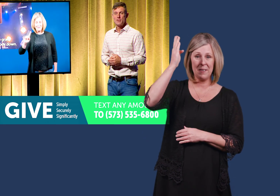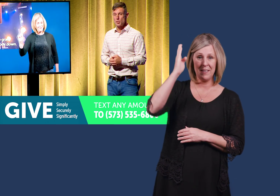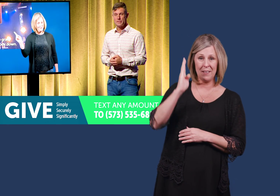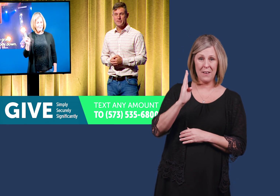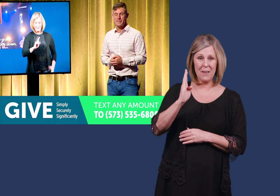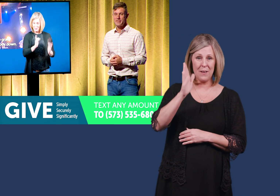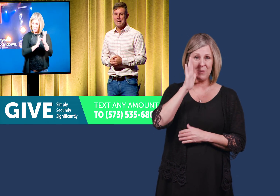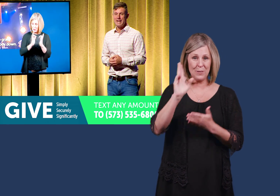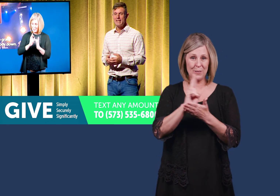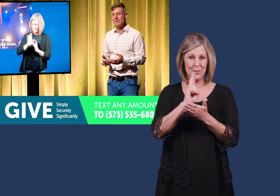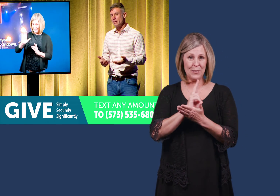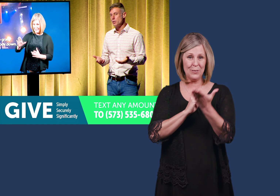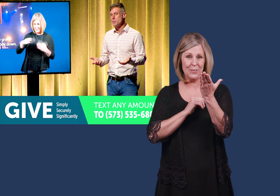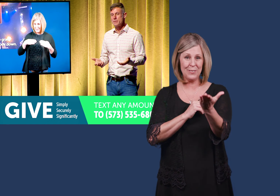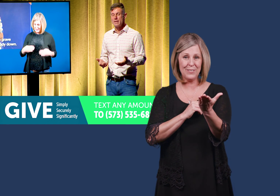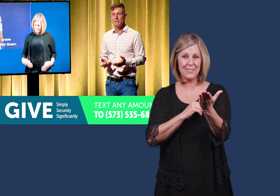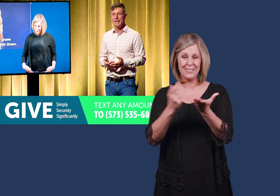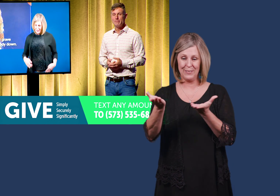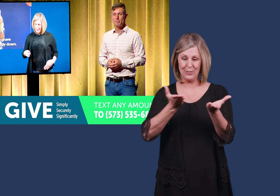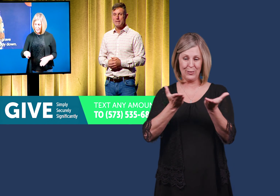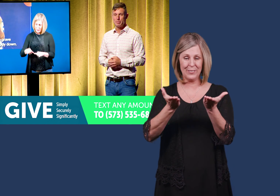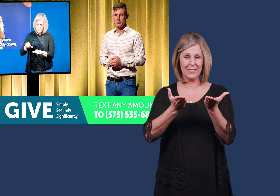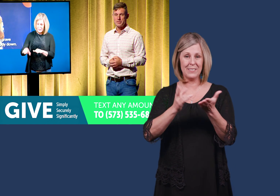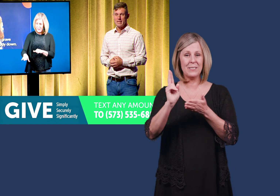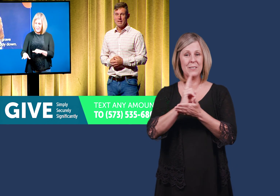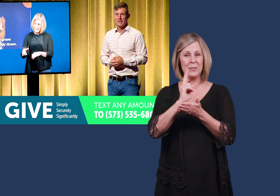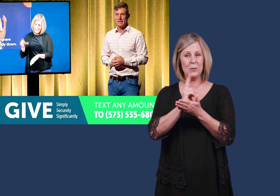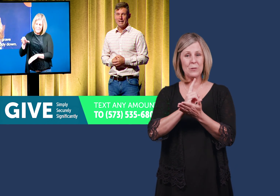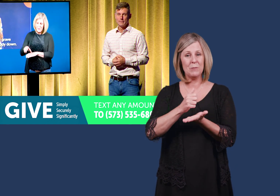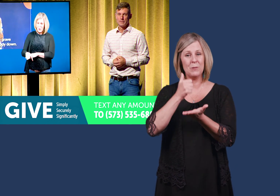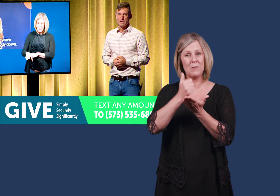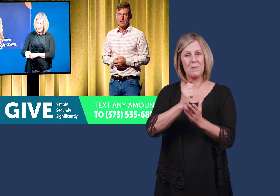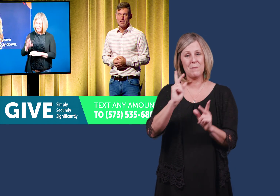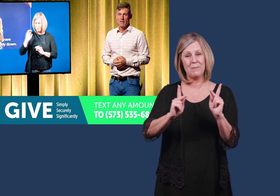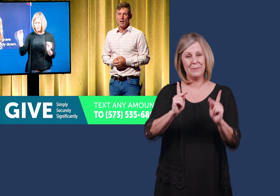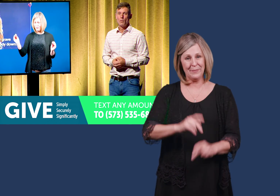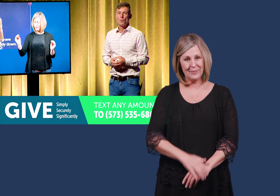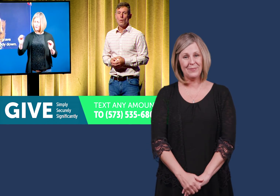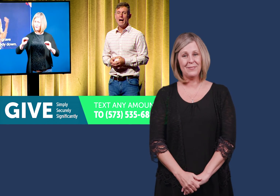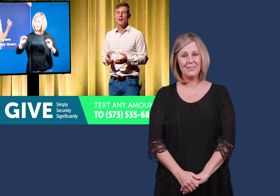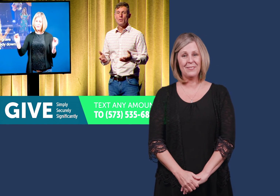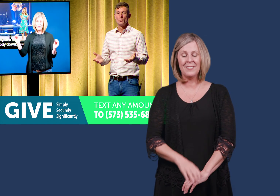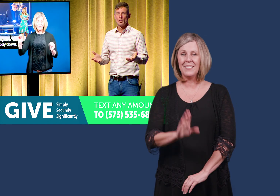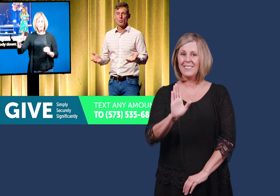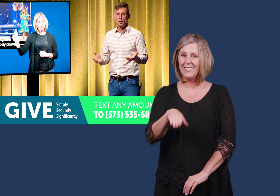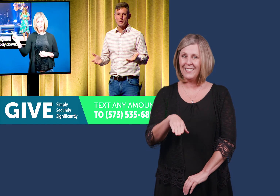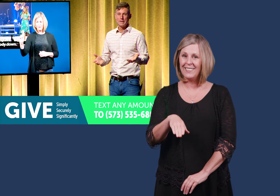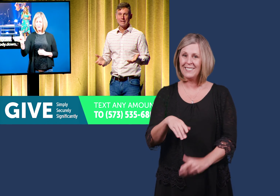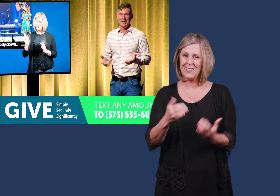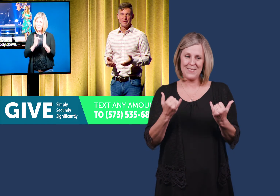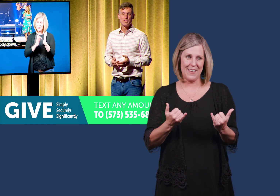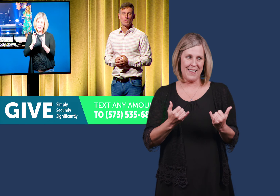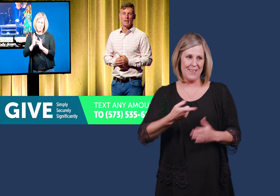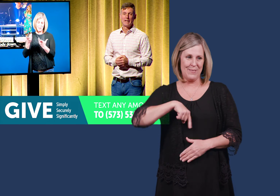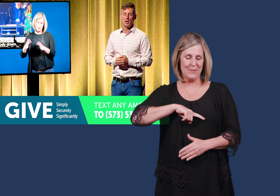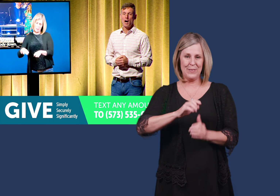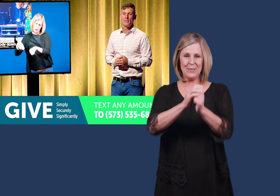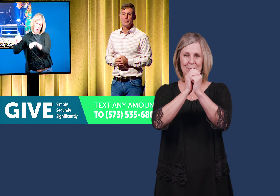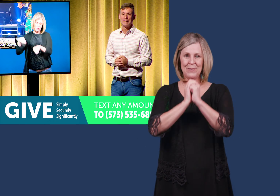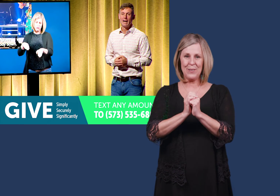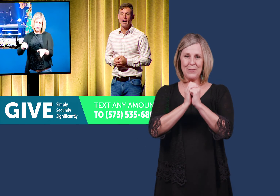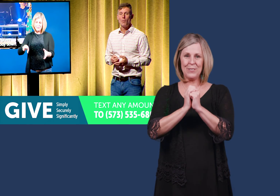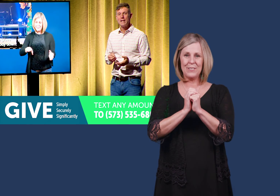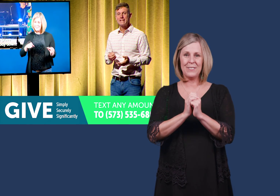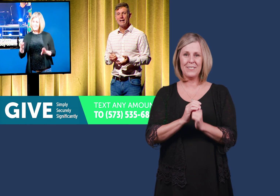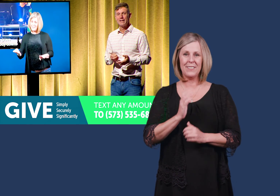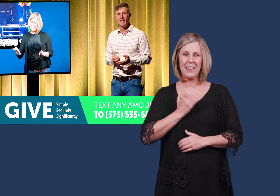these services and use them in people's life. While we're worshiping God this way in our